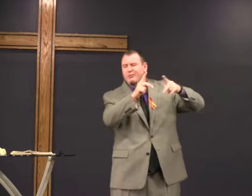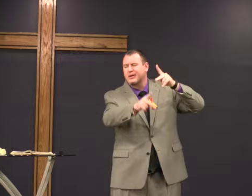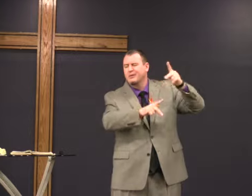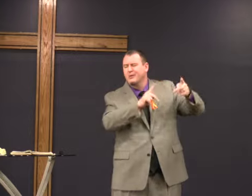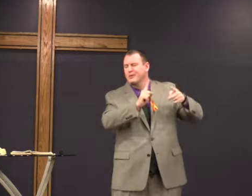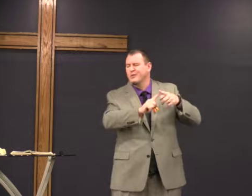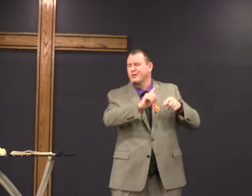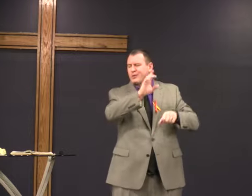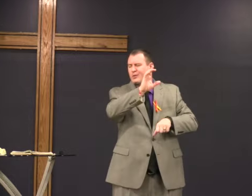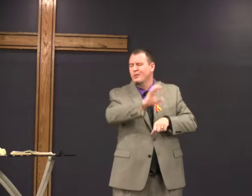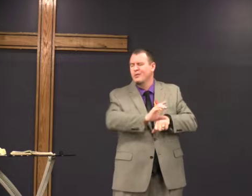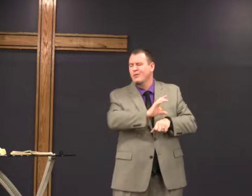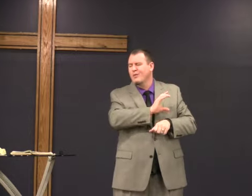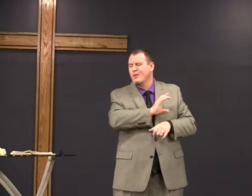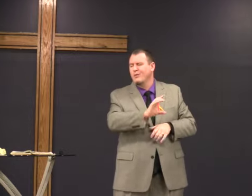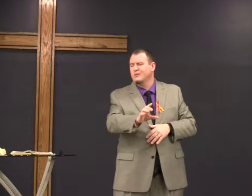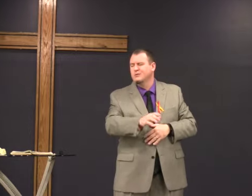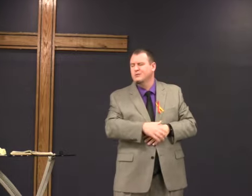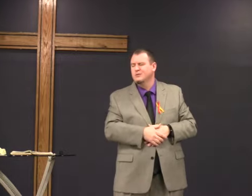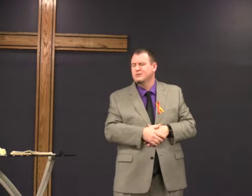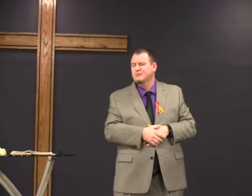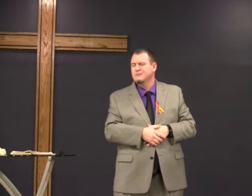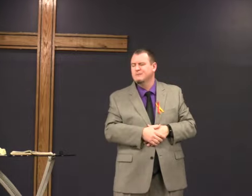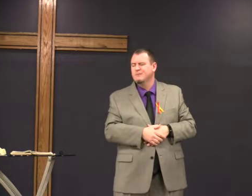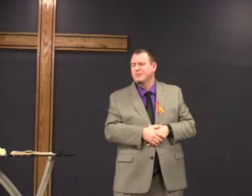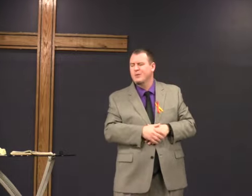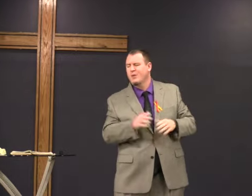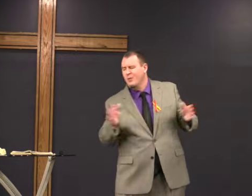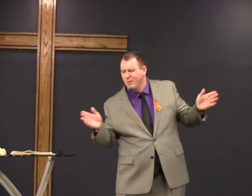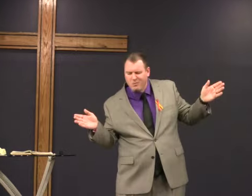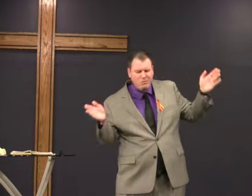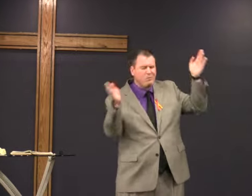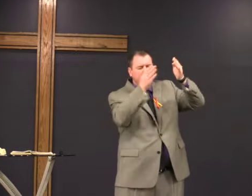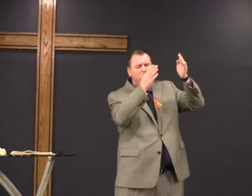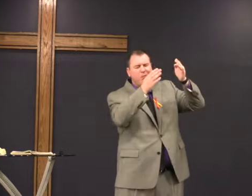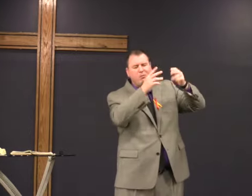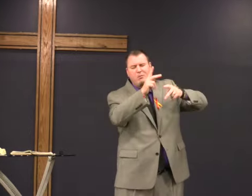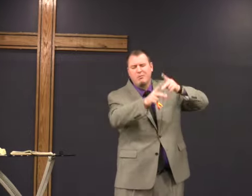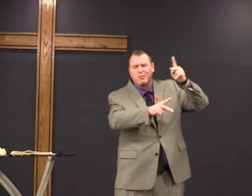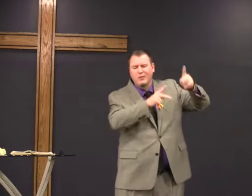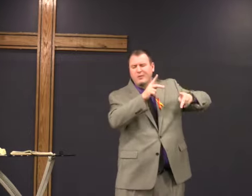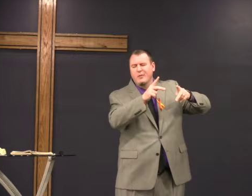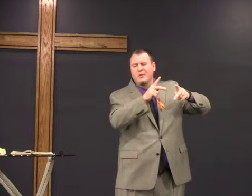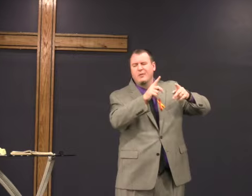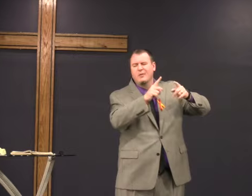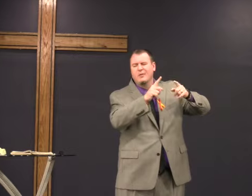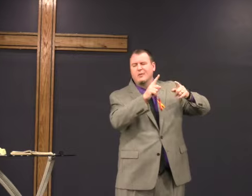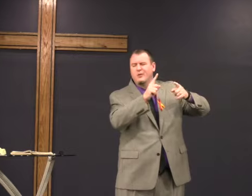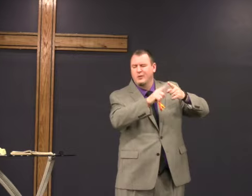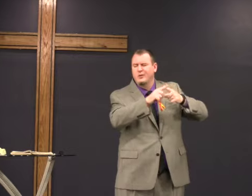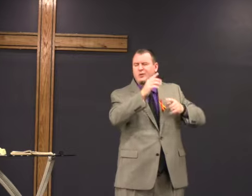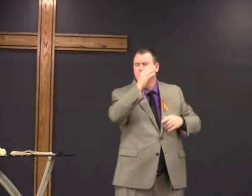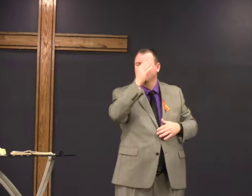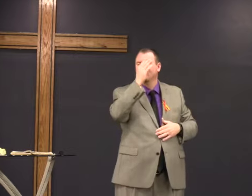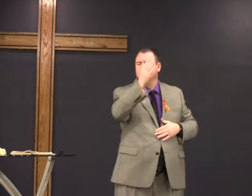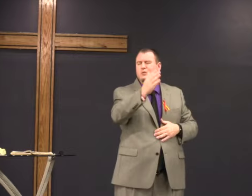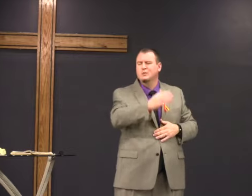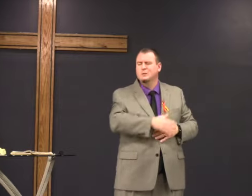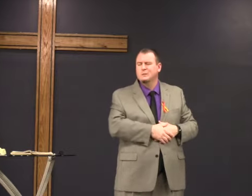is to help others and point others to the cross, point people